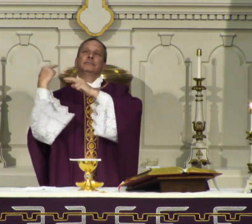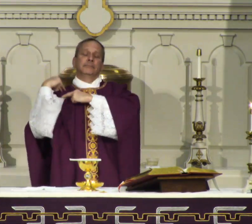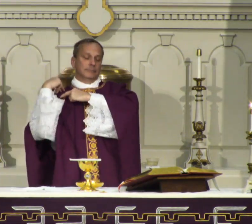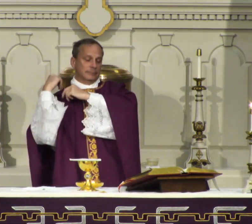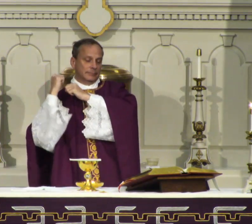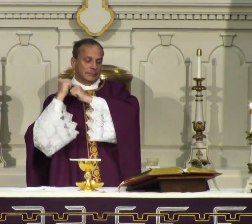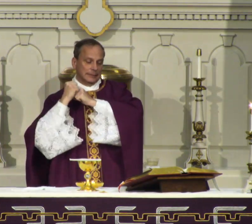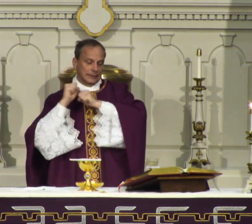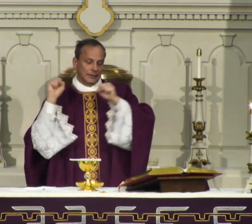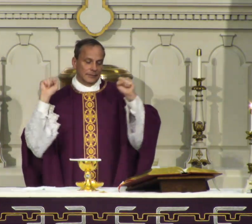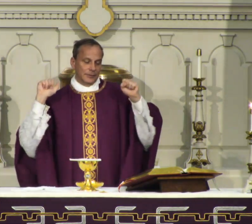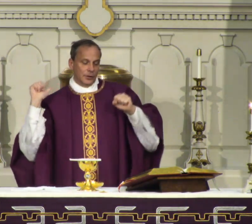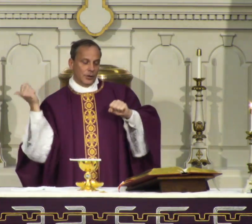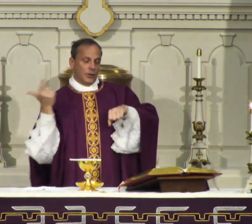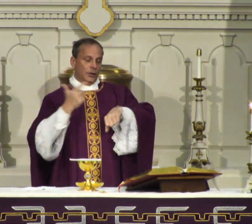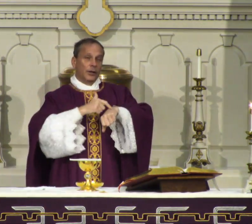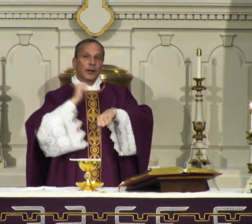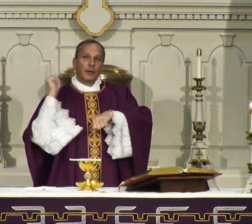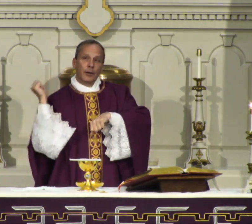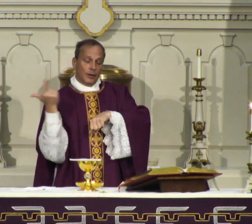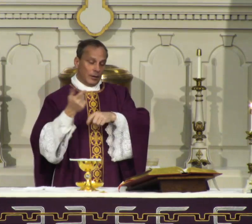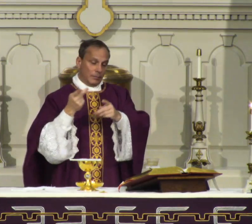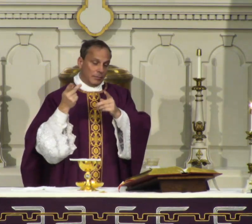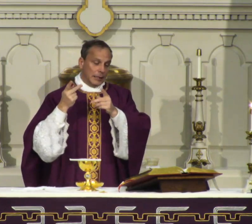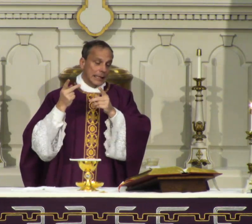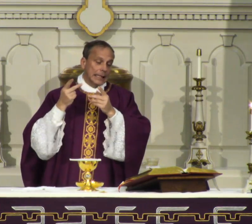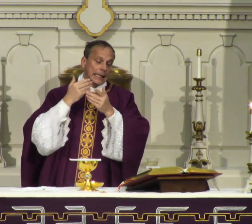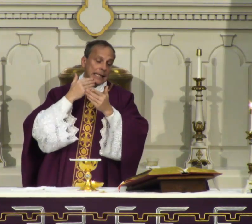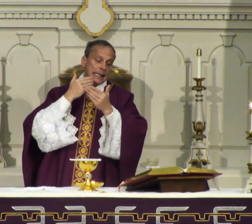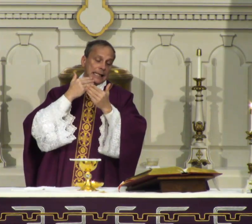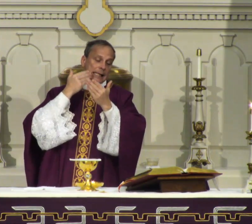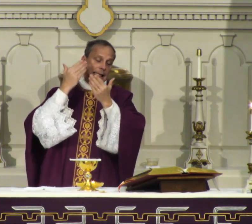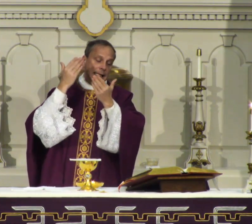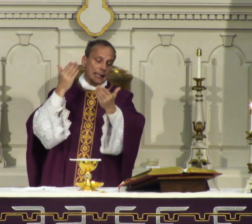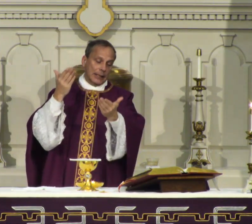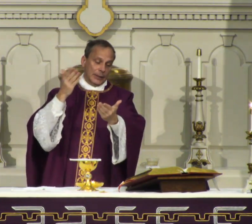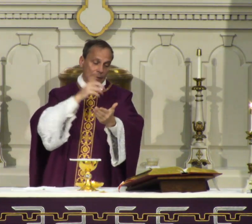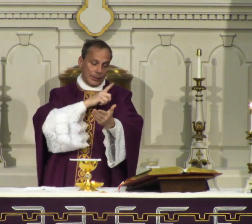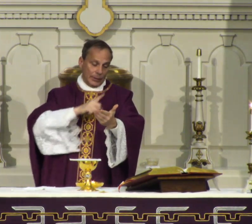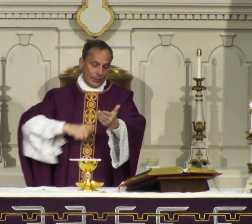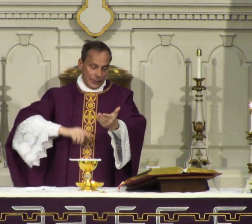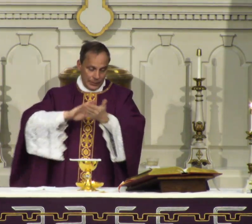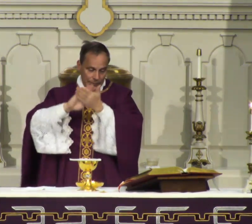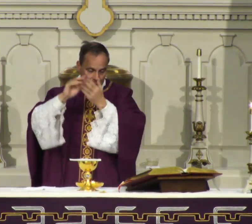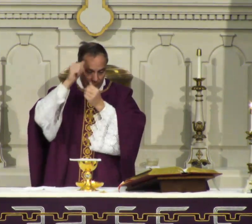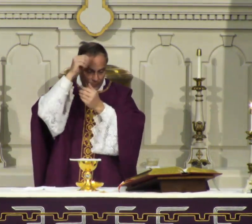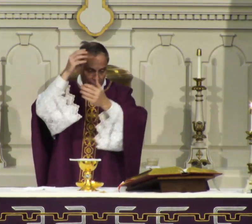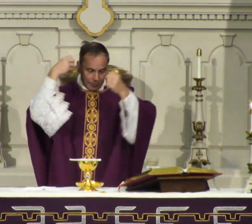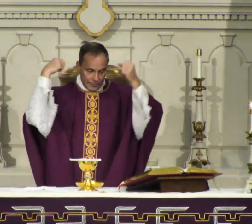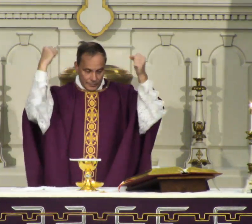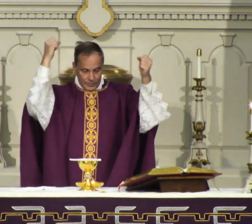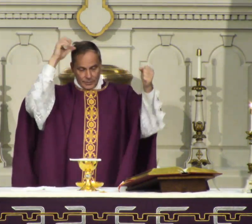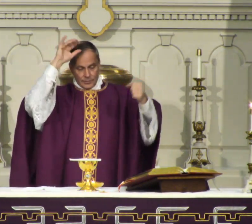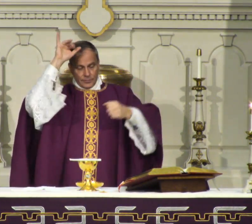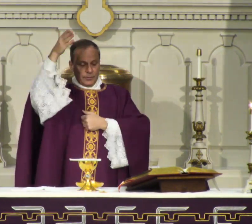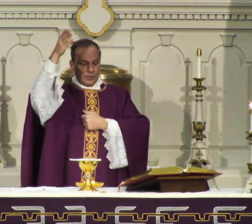It is truly right and just, our duty and our salvation, always and everywhere, to give you